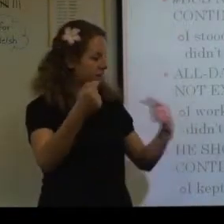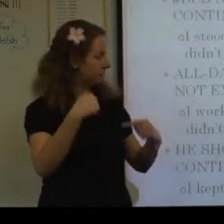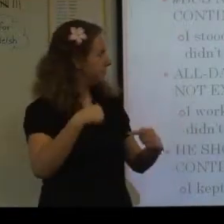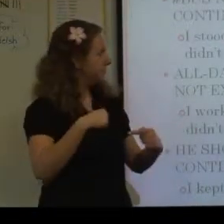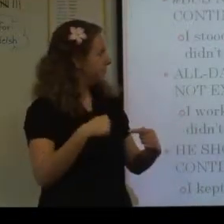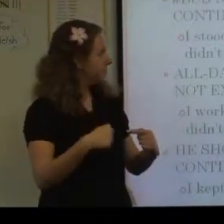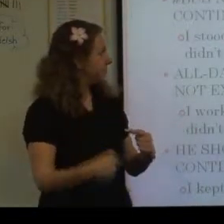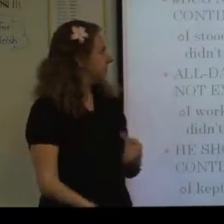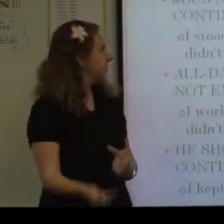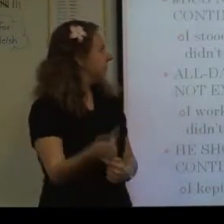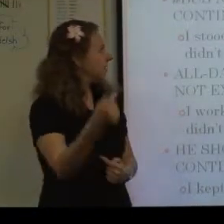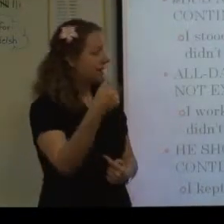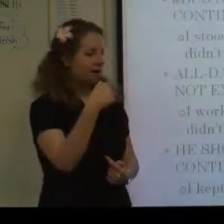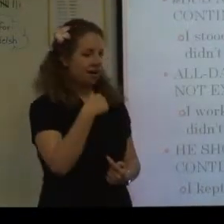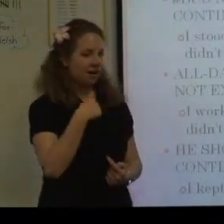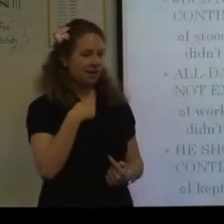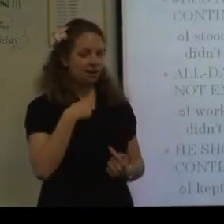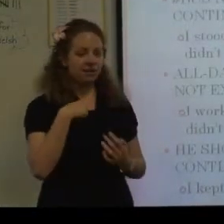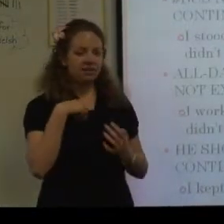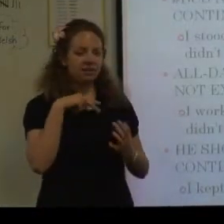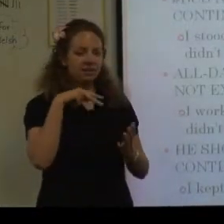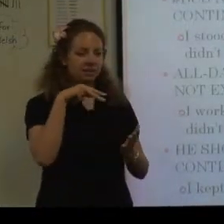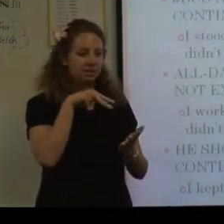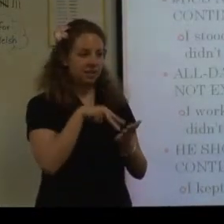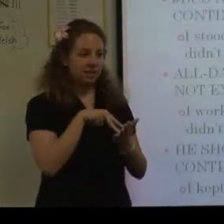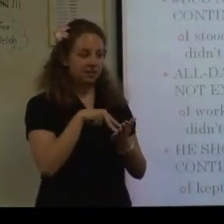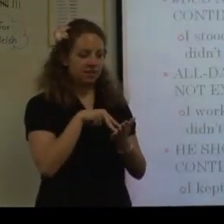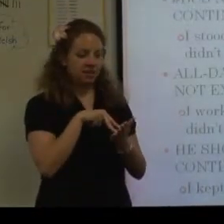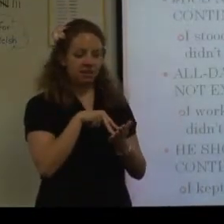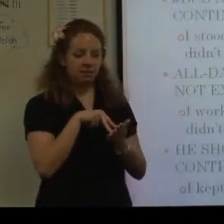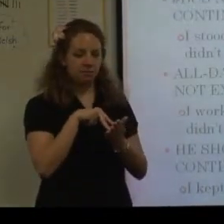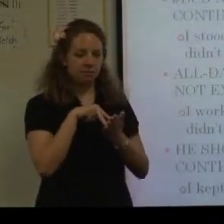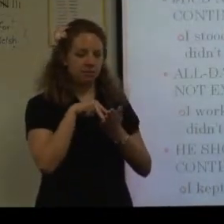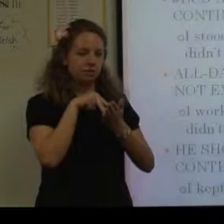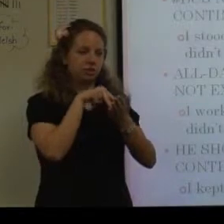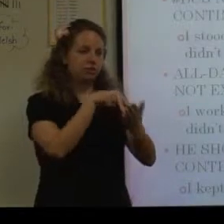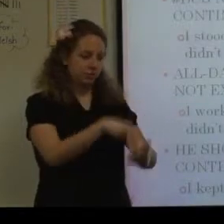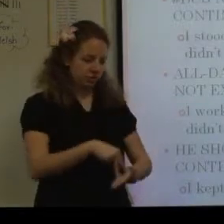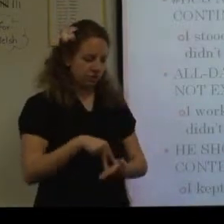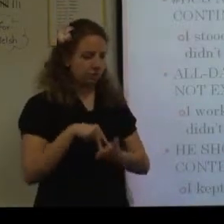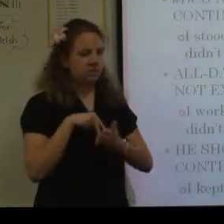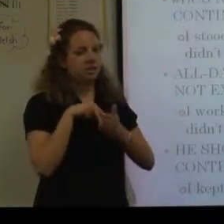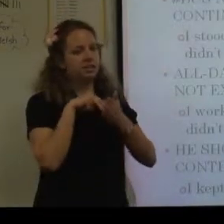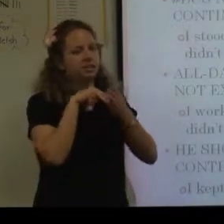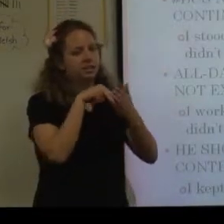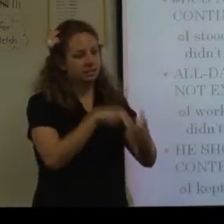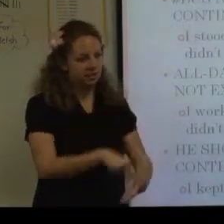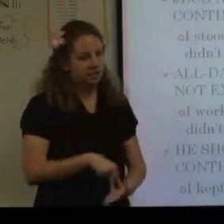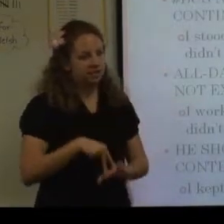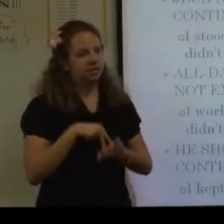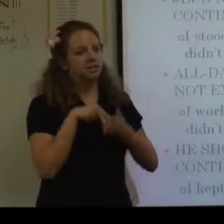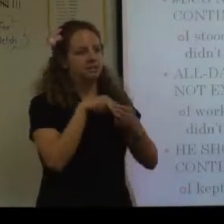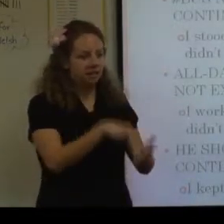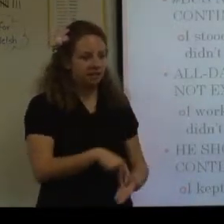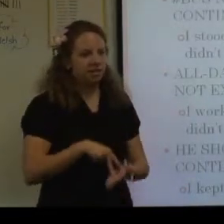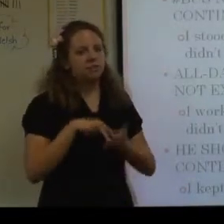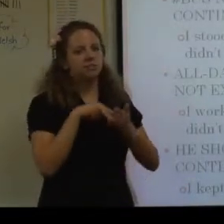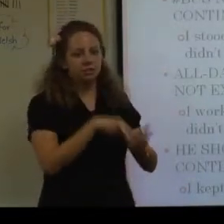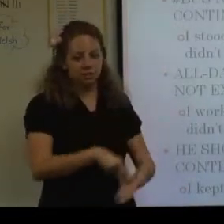come. I stand, you're going to move it into circular motion, so standing, stood,